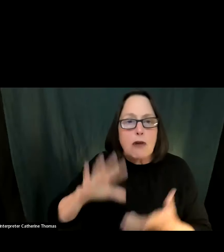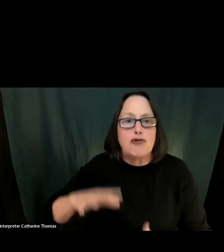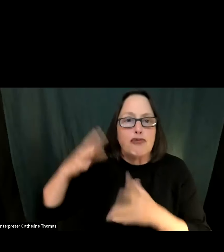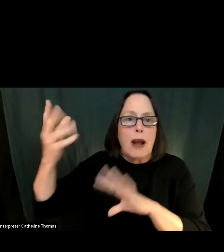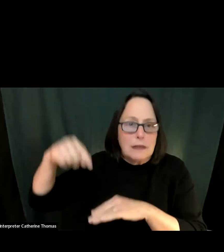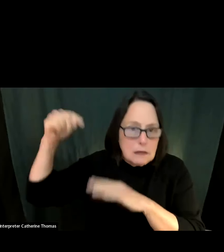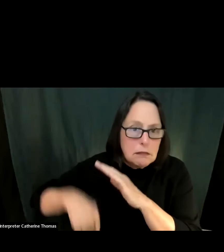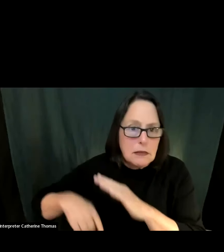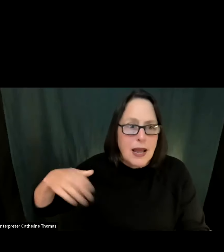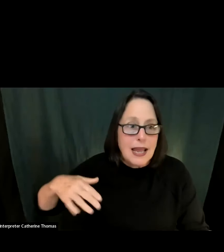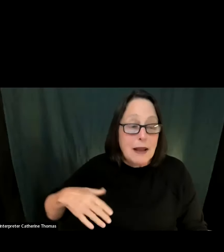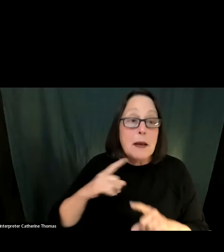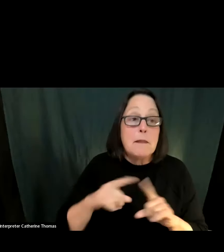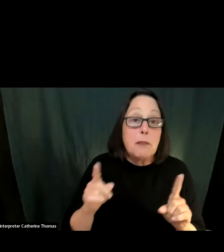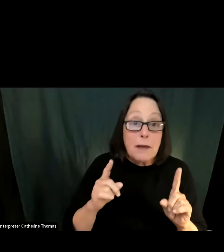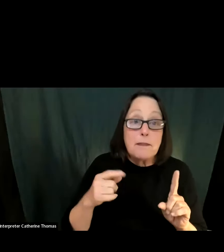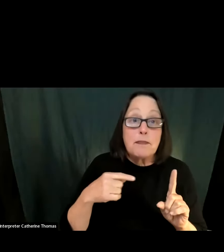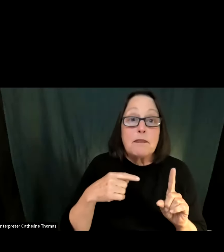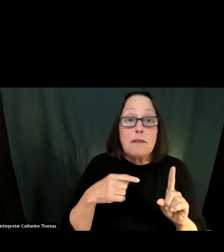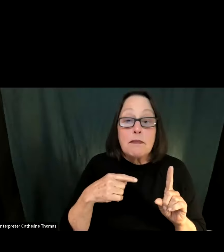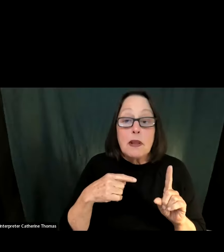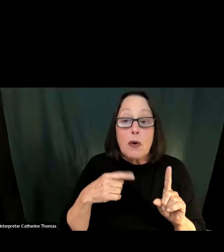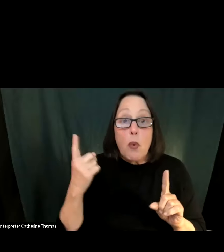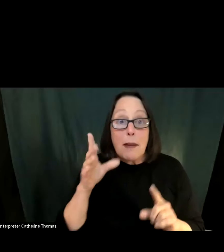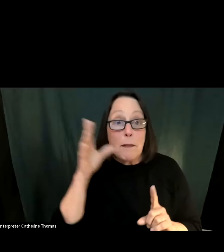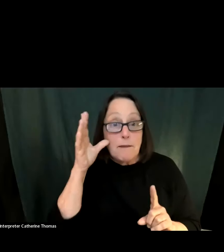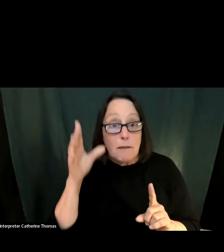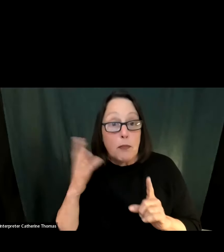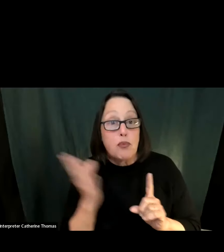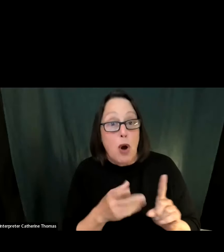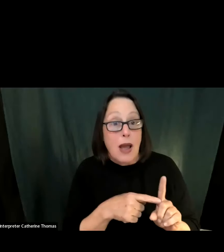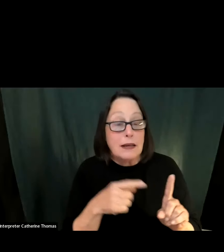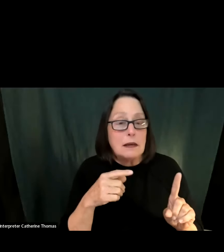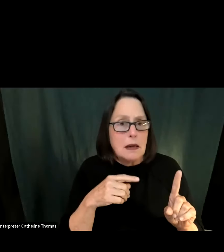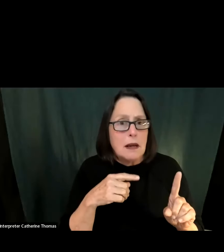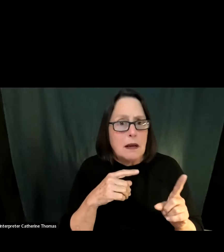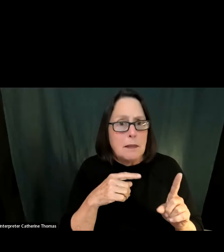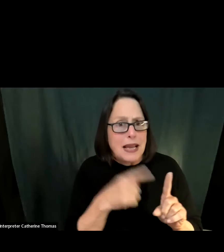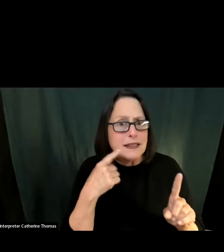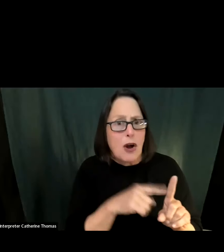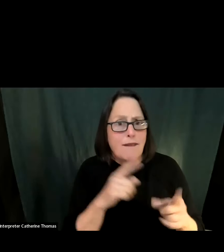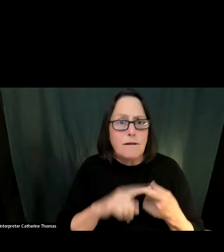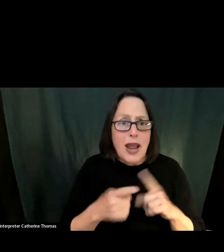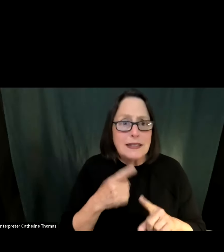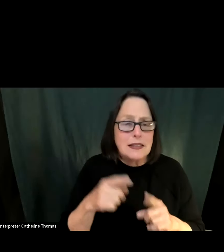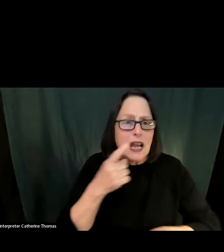his parents learned his friends were cutting or self-harming to manage their emotion. And they were really concerned he was going to start, and they didn't know where